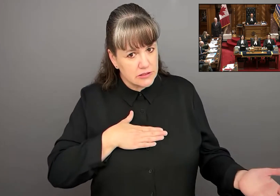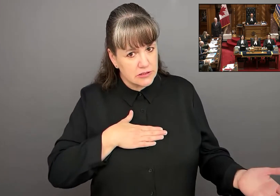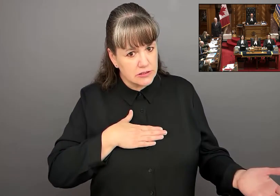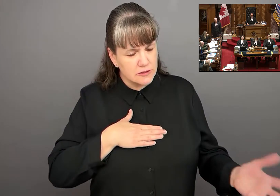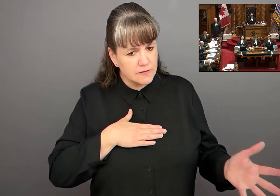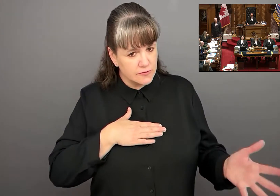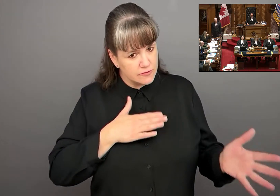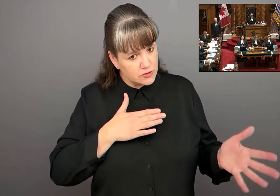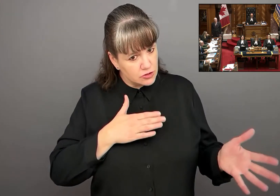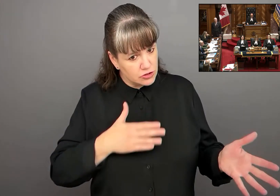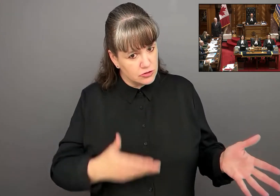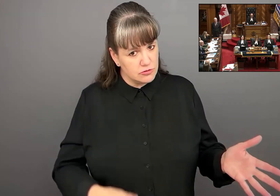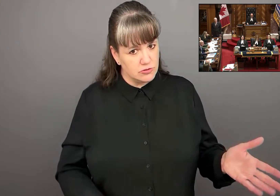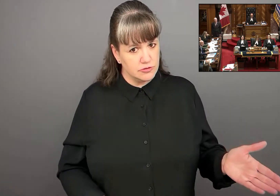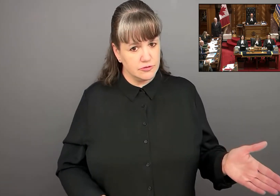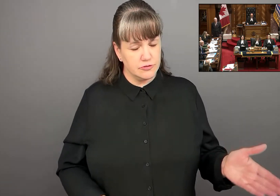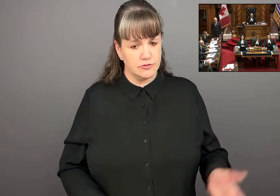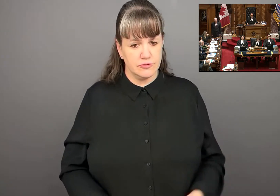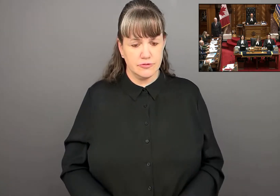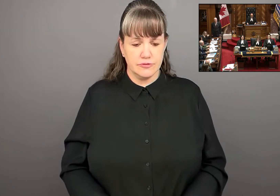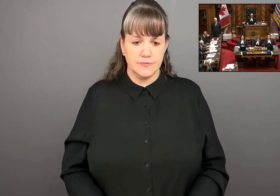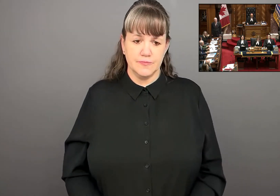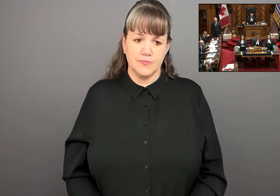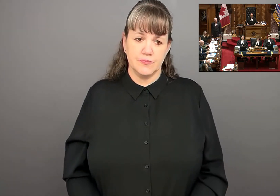Member for Surrey City Centre.